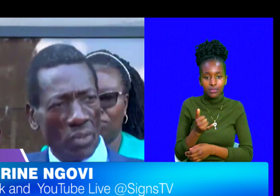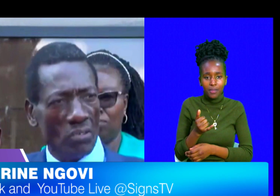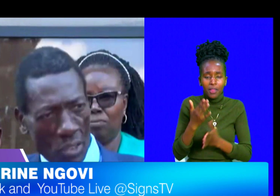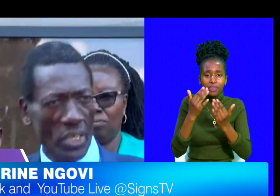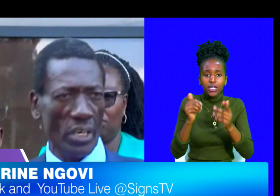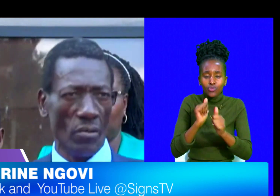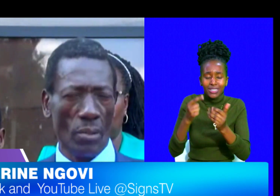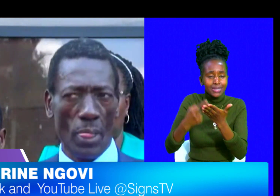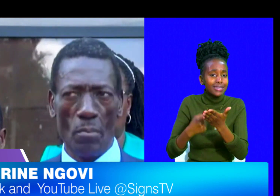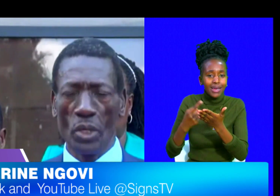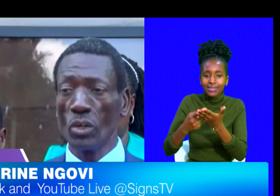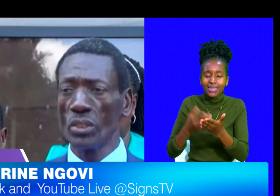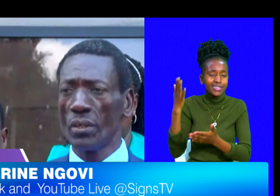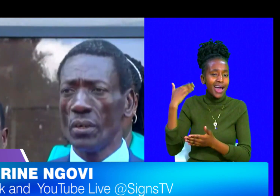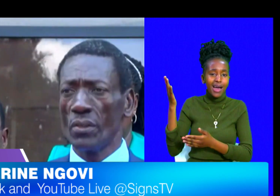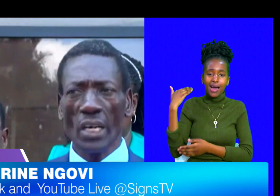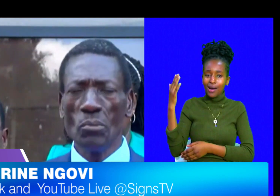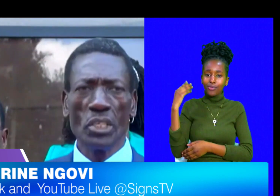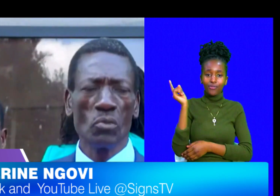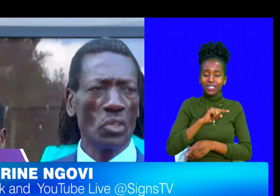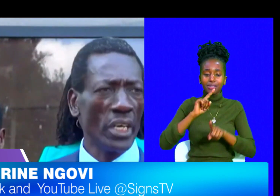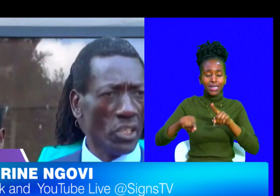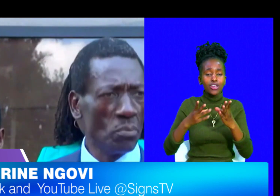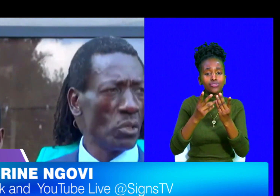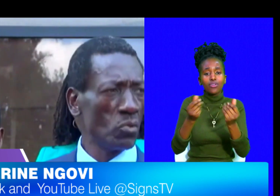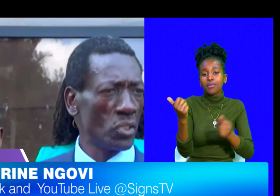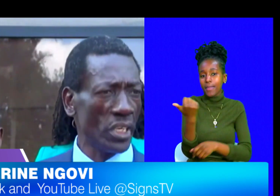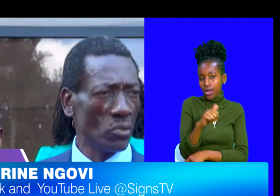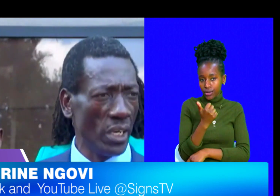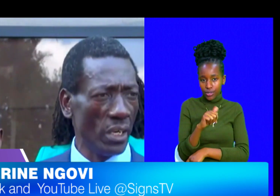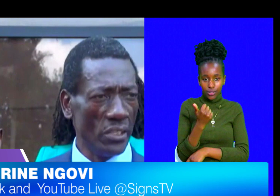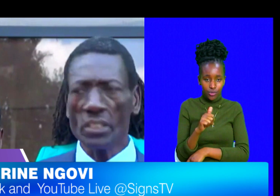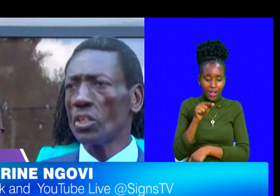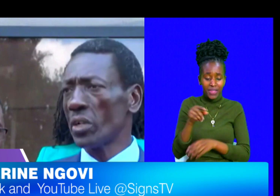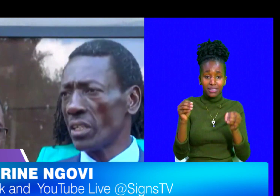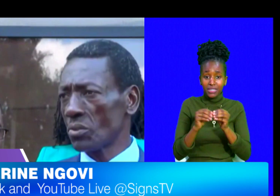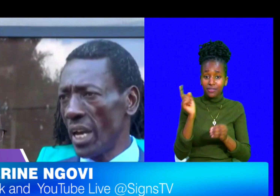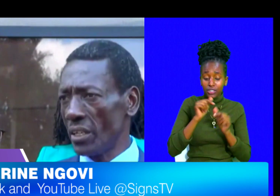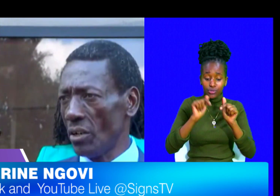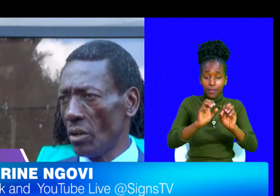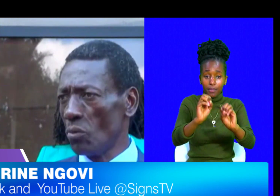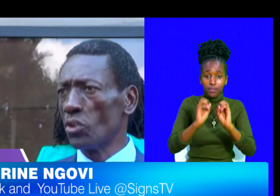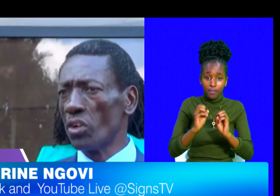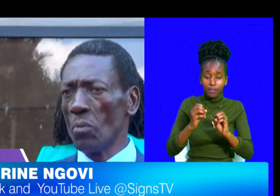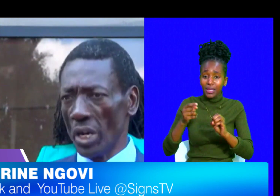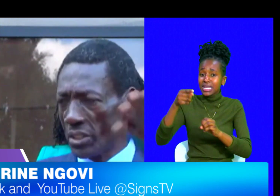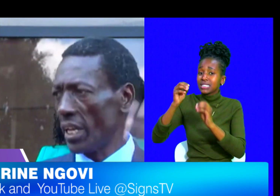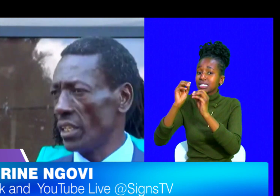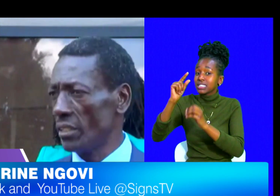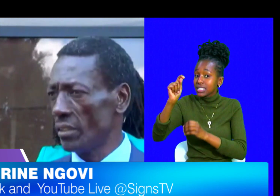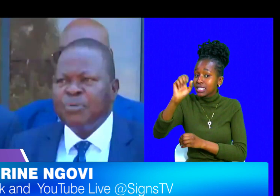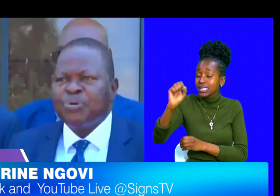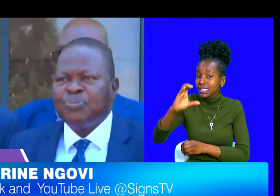2021-2025 CBA. Because that meeting could not end, this meeting could not end today. Yes, they told us to sign. We told them we are not